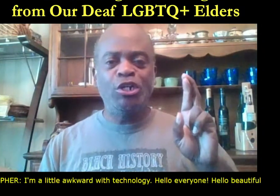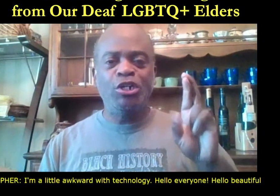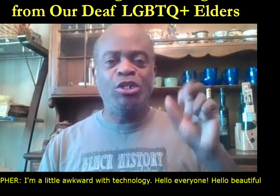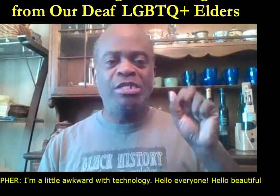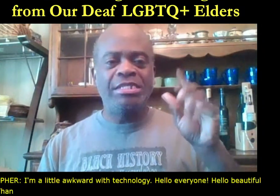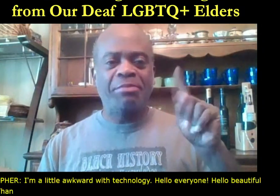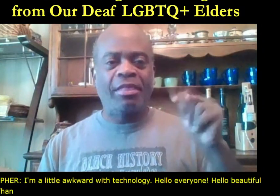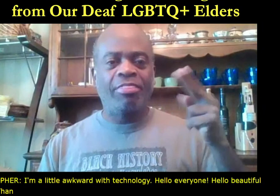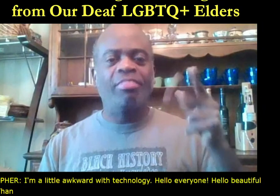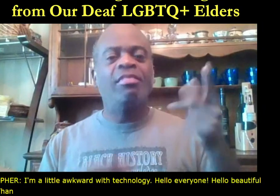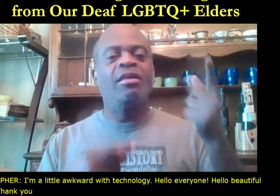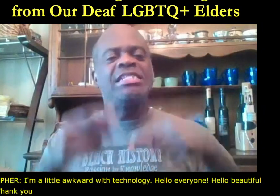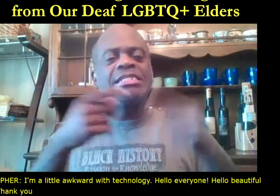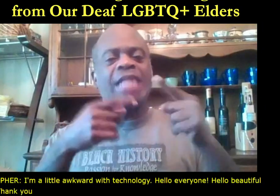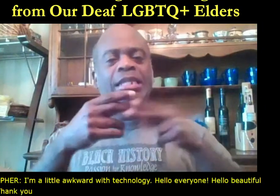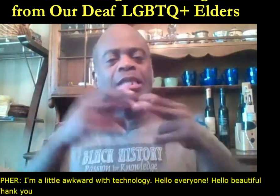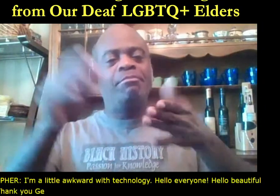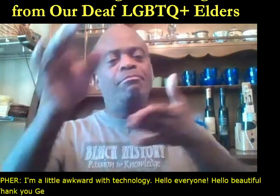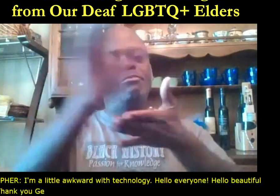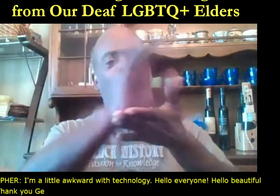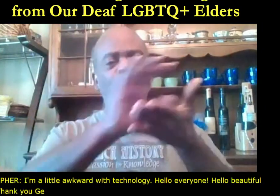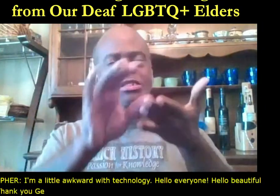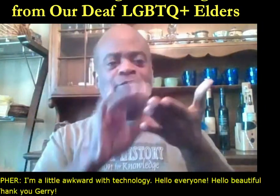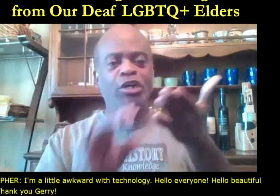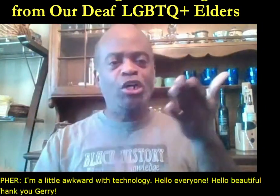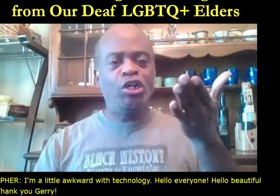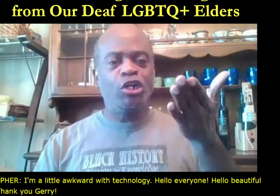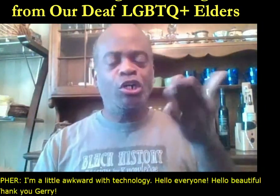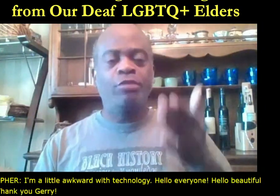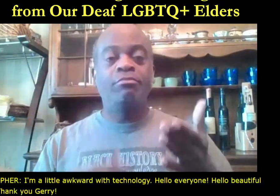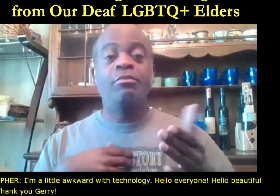is christopher smith and this is my sign name